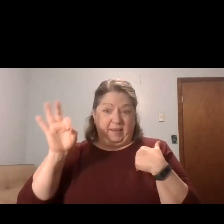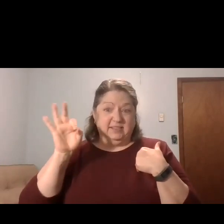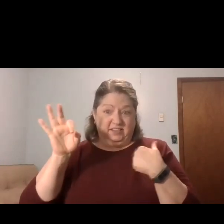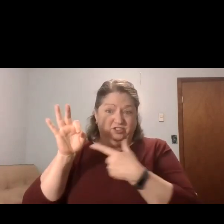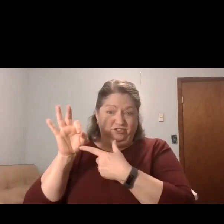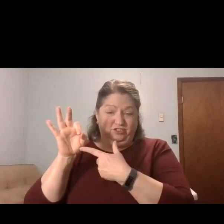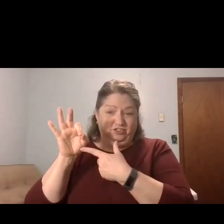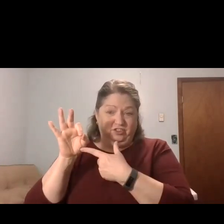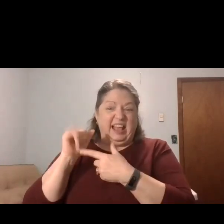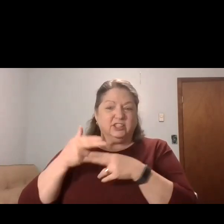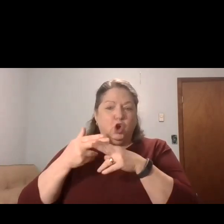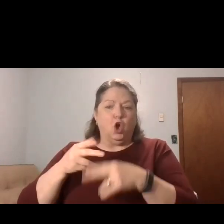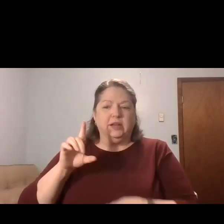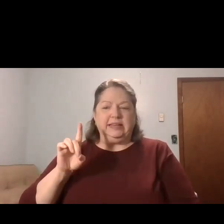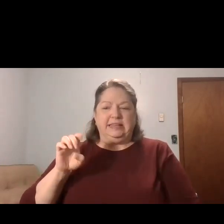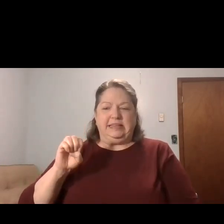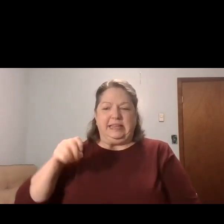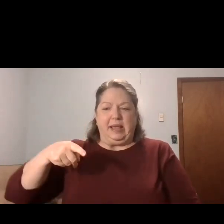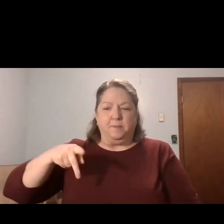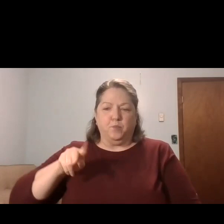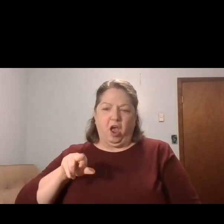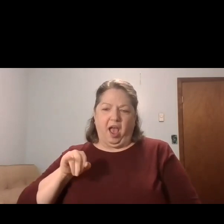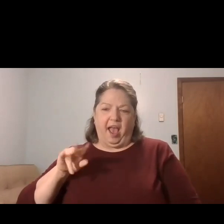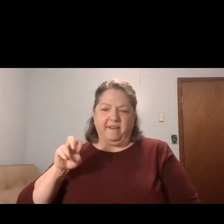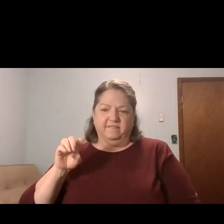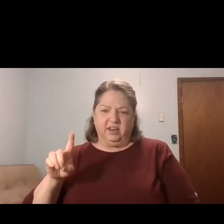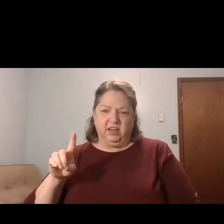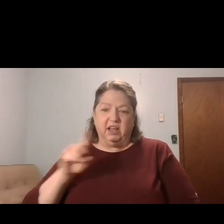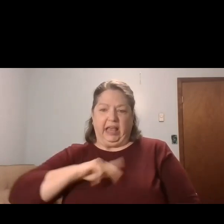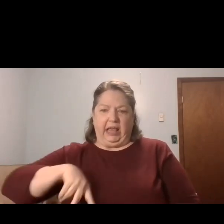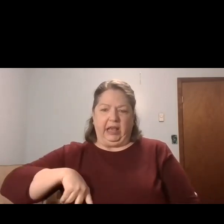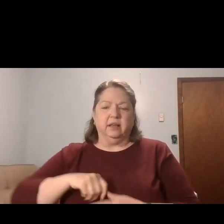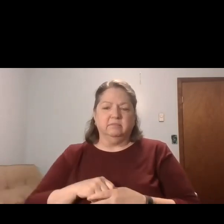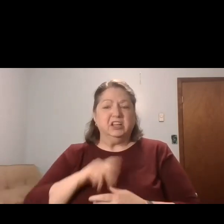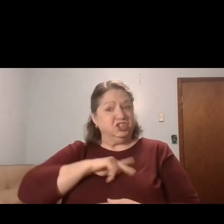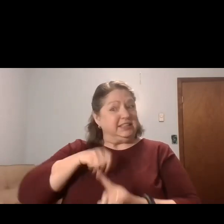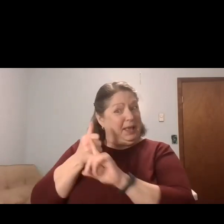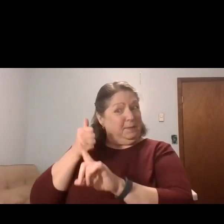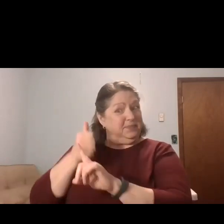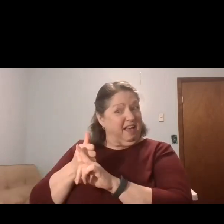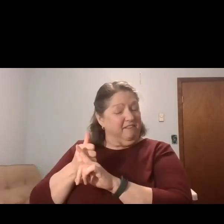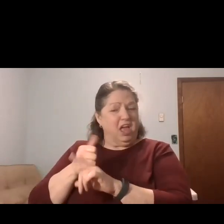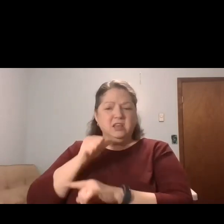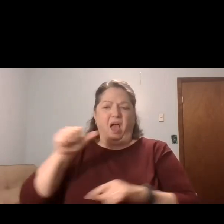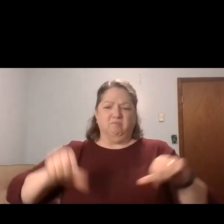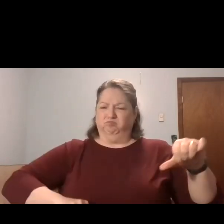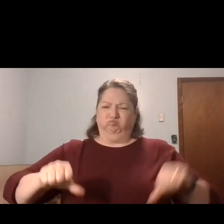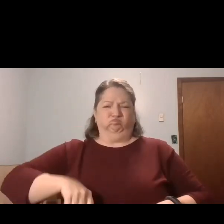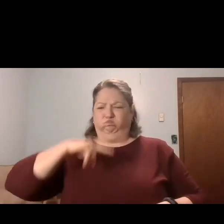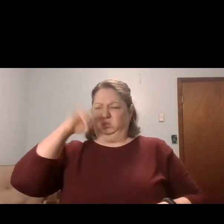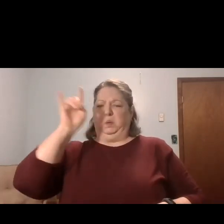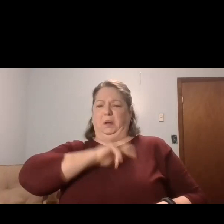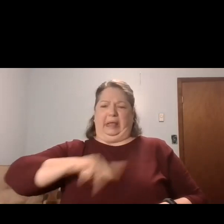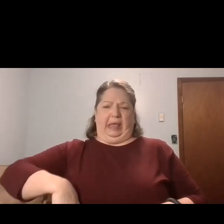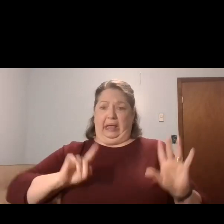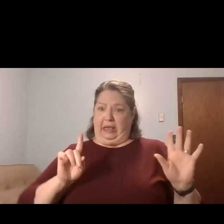King. The Deprived King. But Jesus was king, but he did not come to be a king at that time. And so the